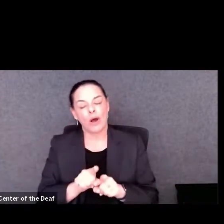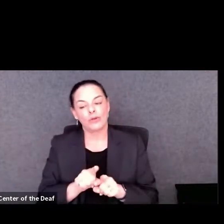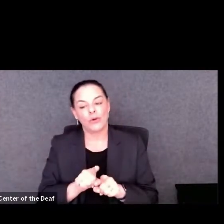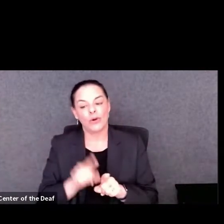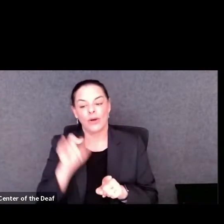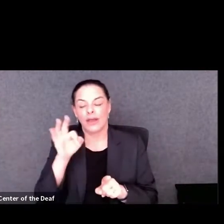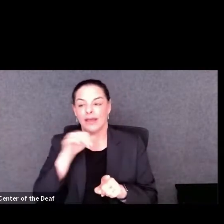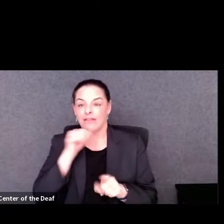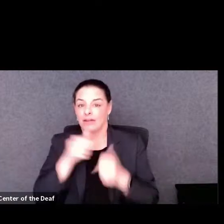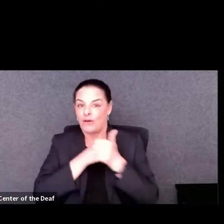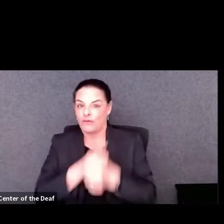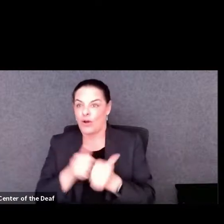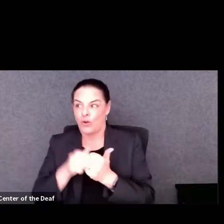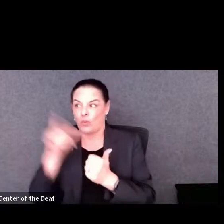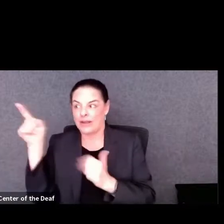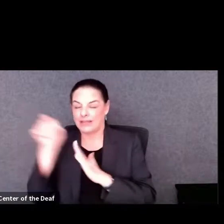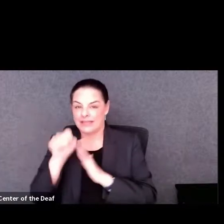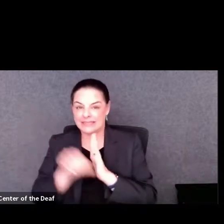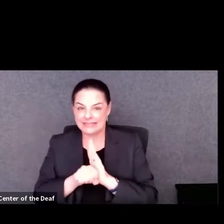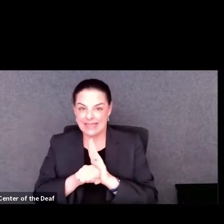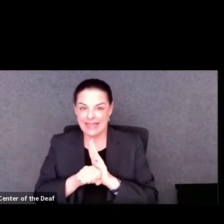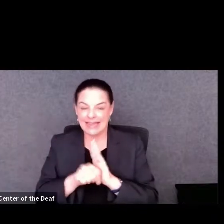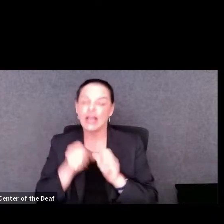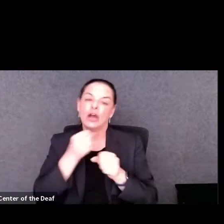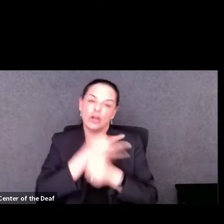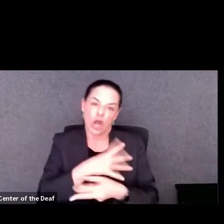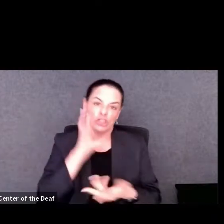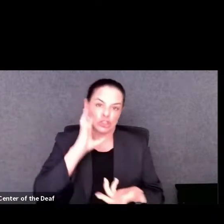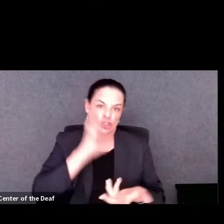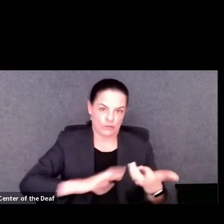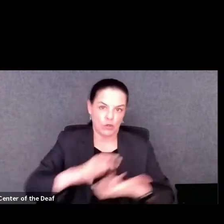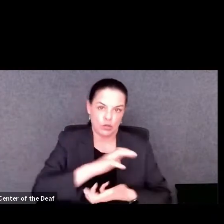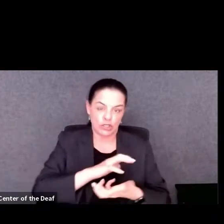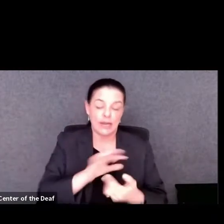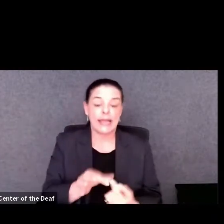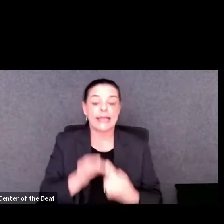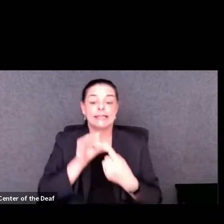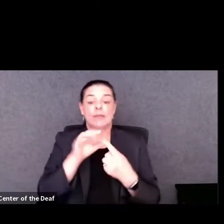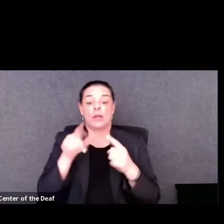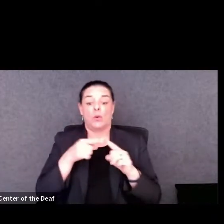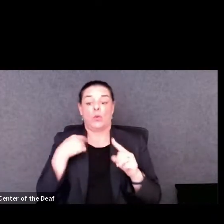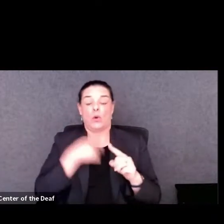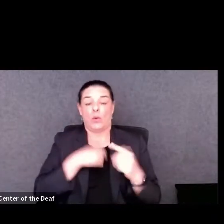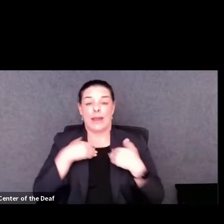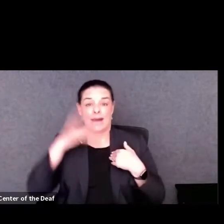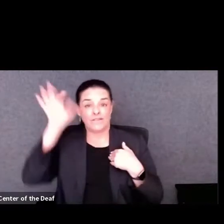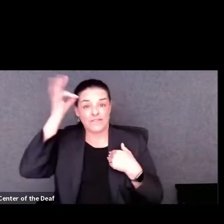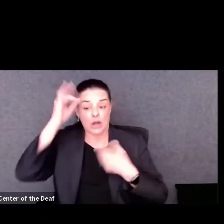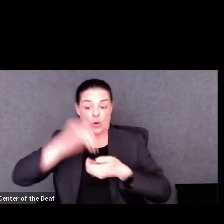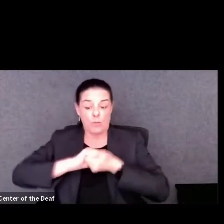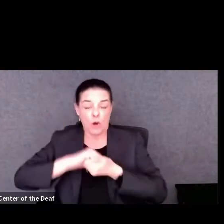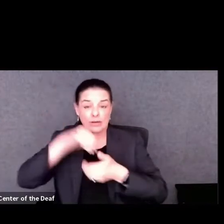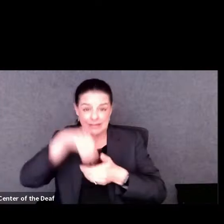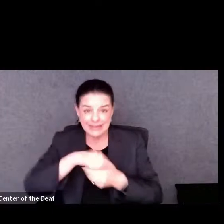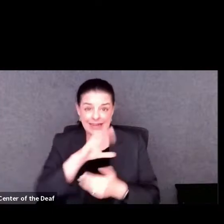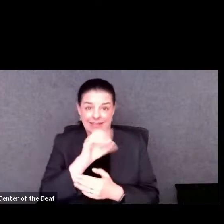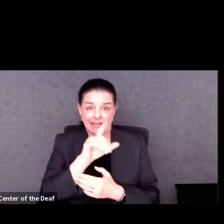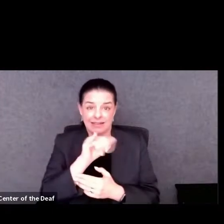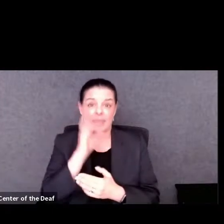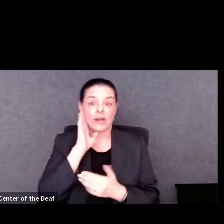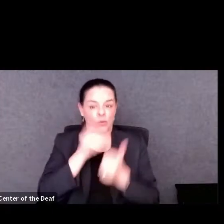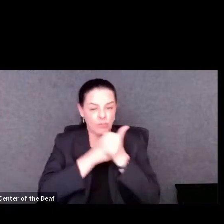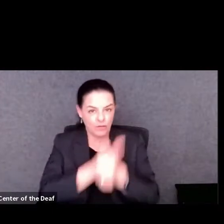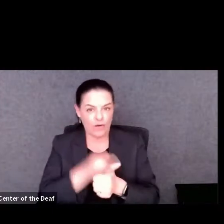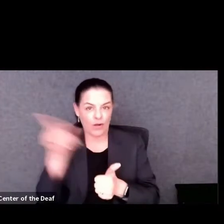moving in coordination with the state causes confusion, especially when we have federal partners within the county that will be moving along